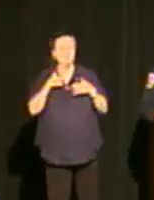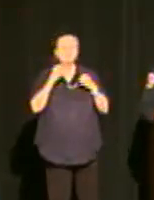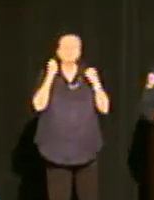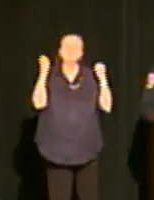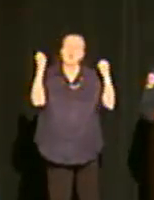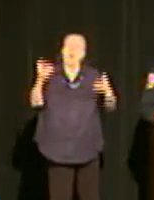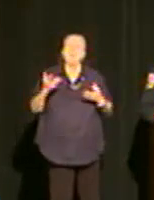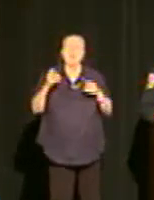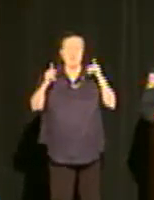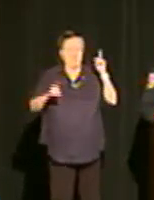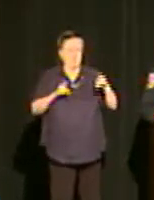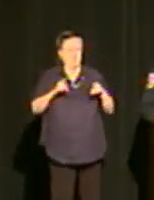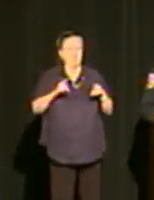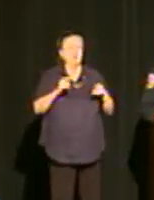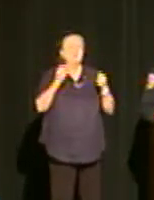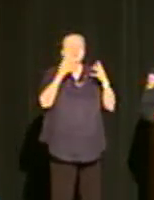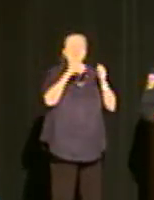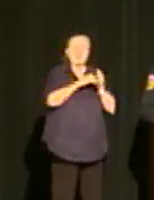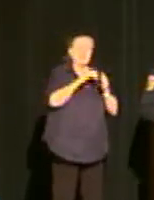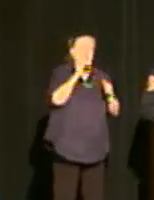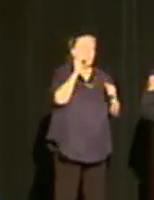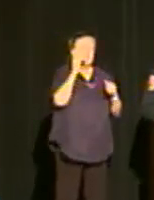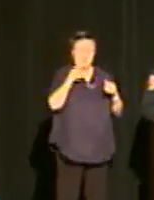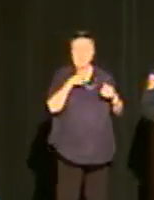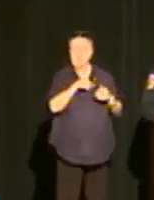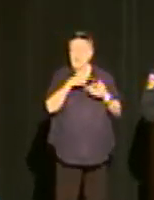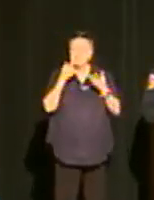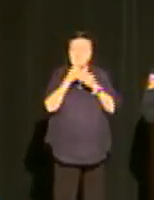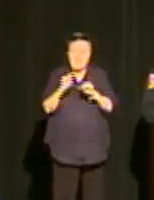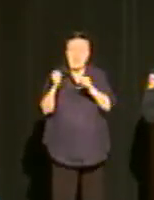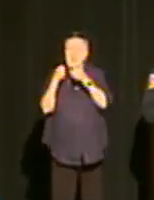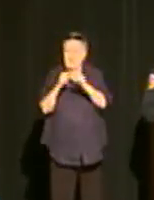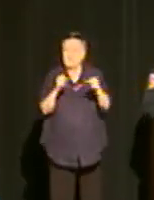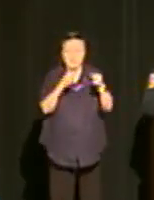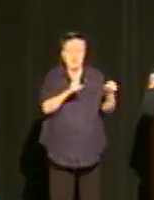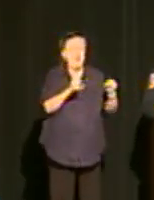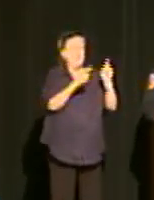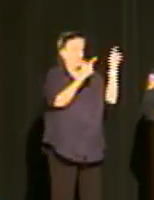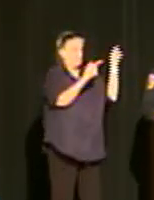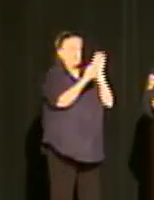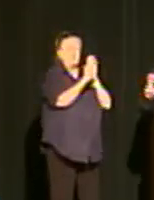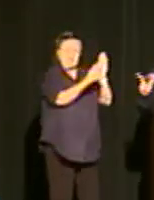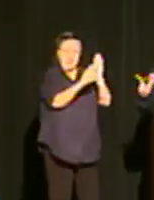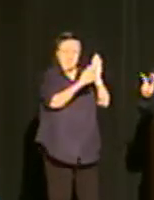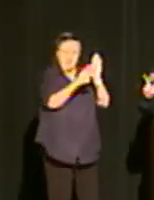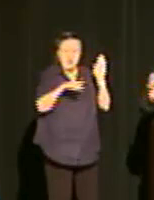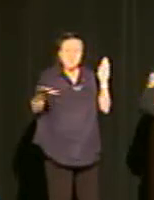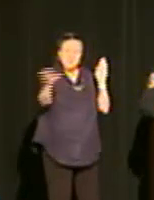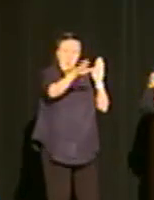many hundreds, if not thousands, of homes that we have saved, and this is just an example of your